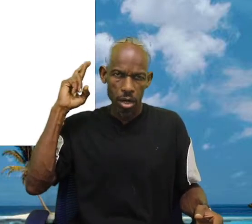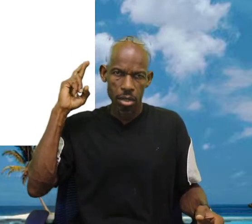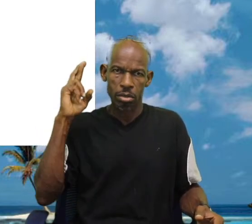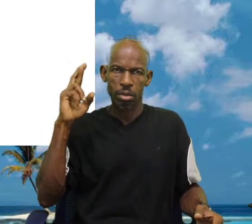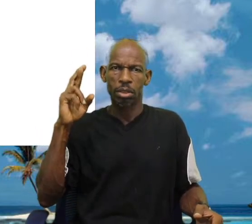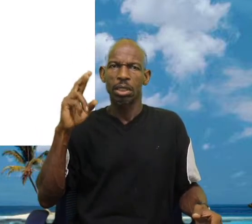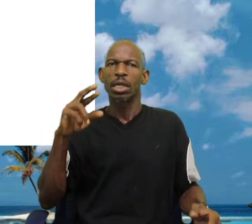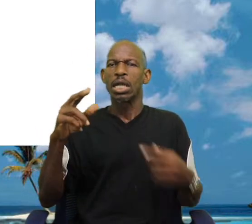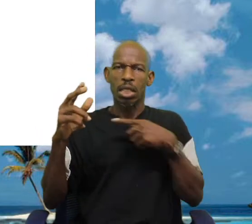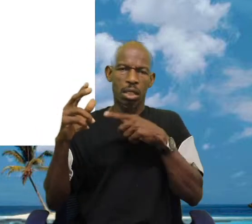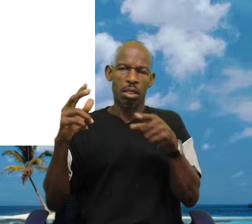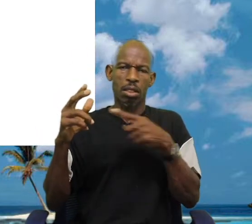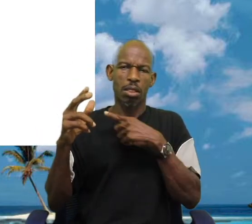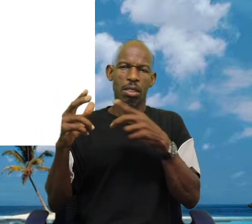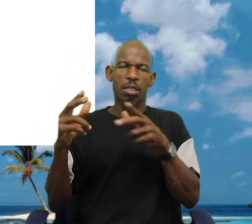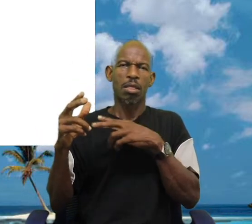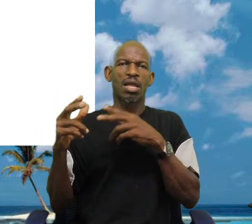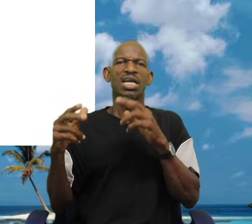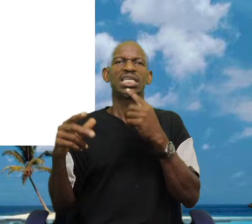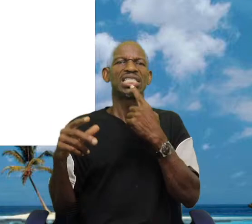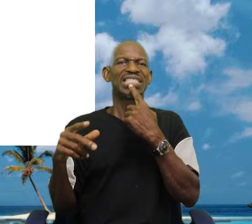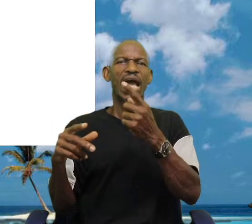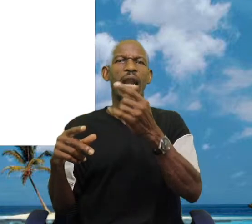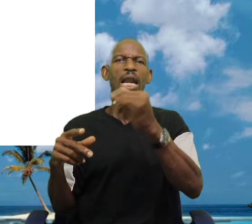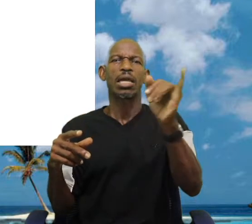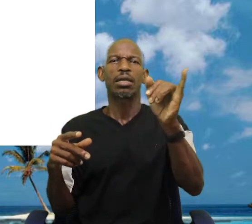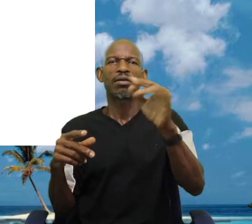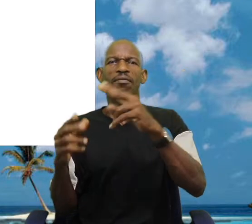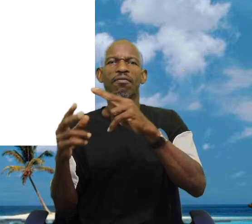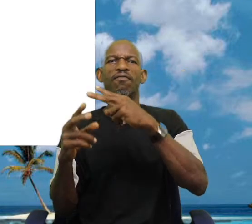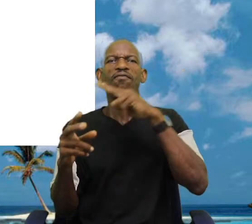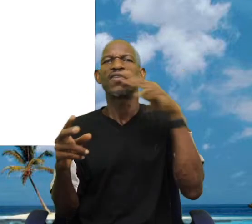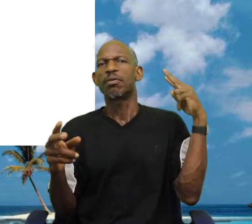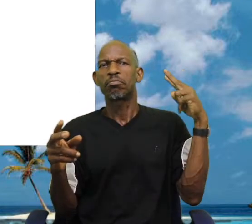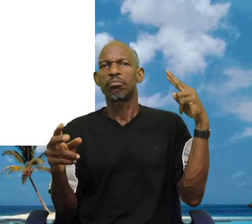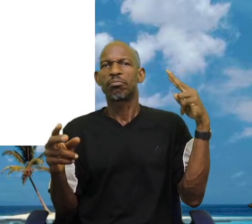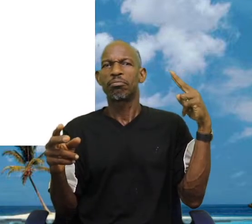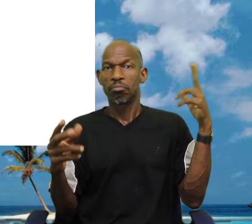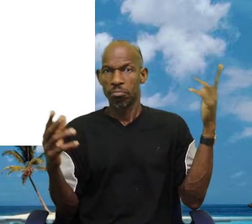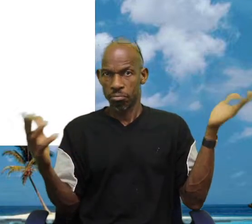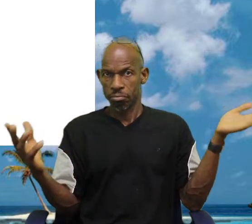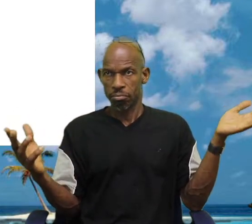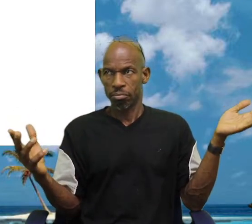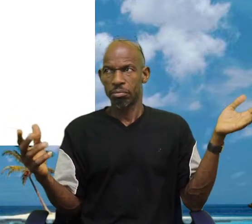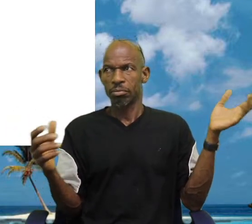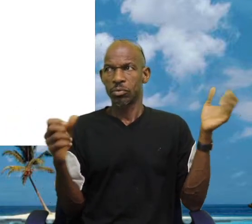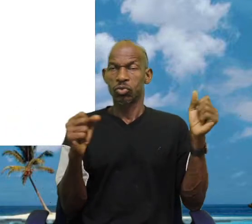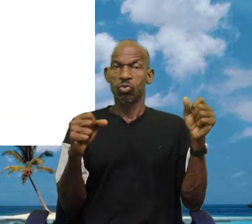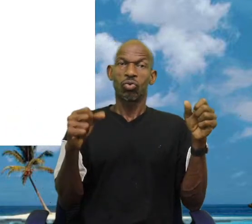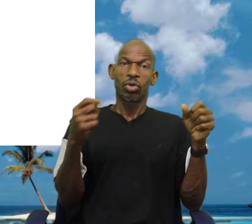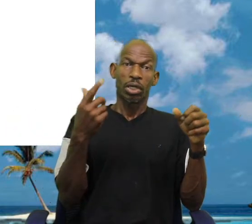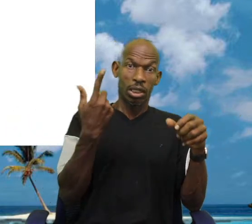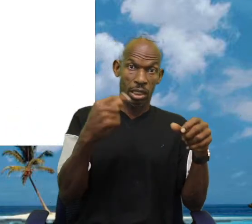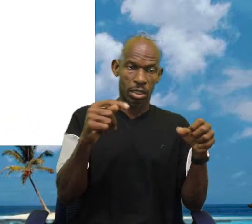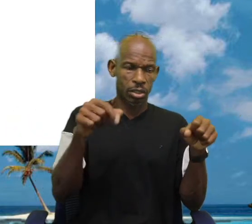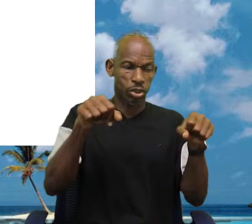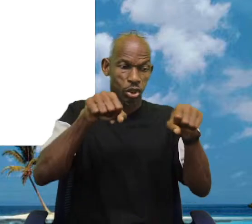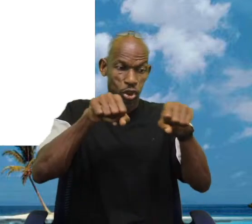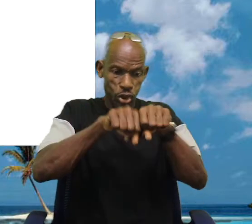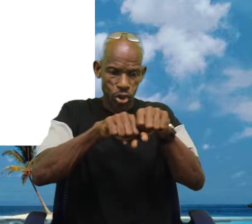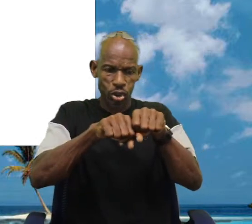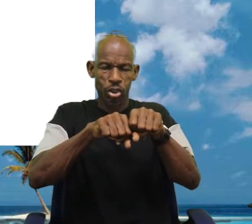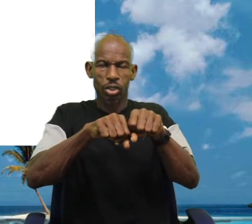order, and I'm underlining it here, just as a one for this order here. I have the